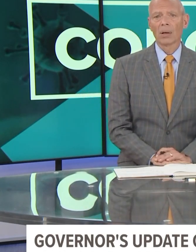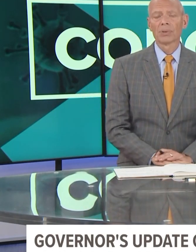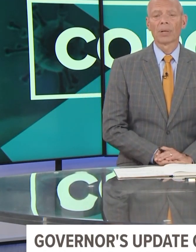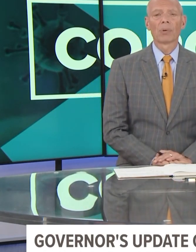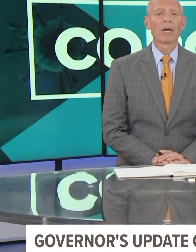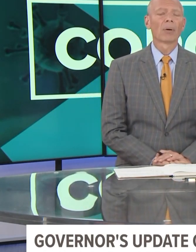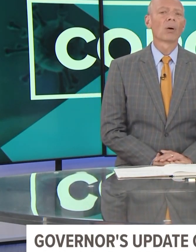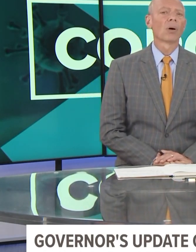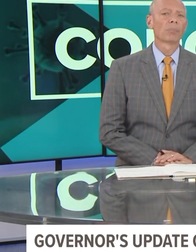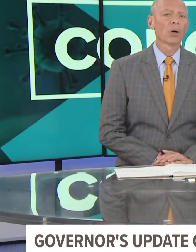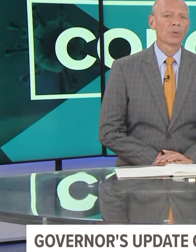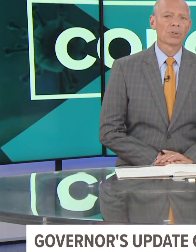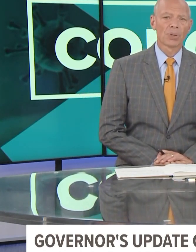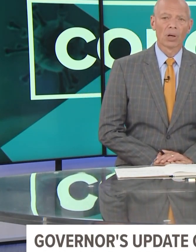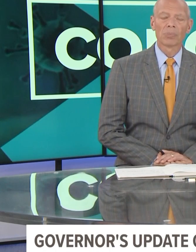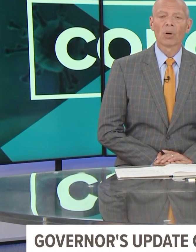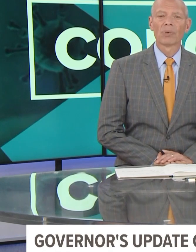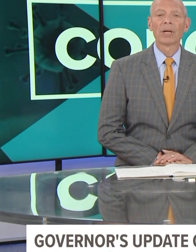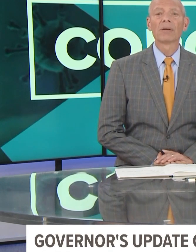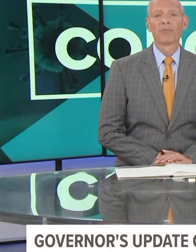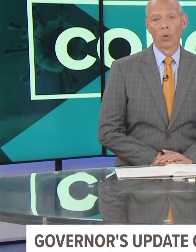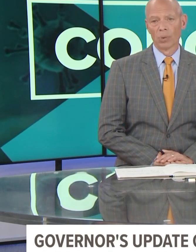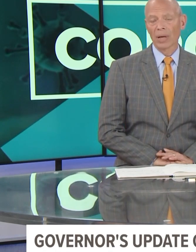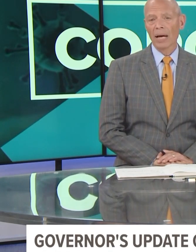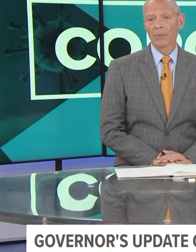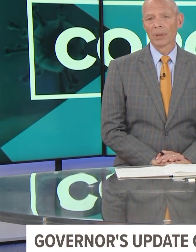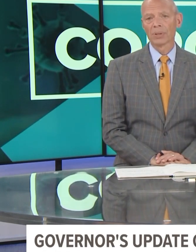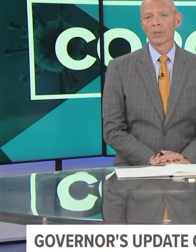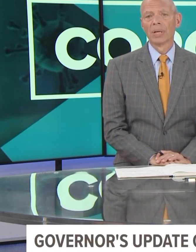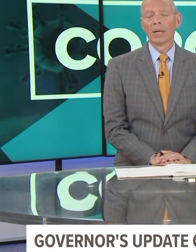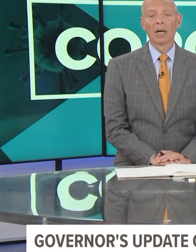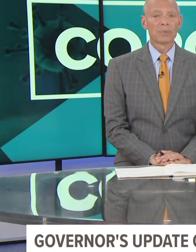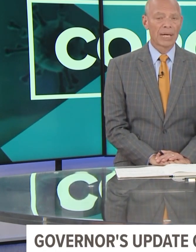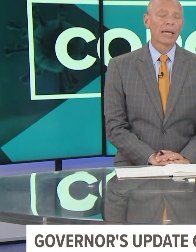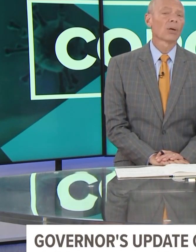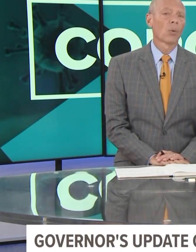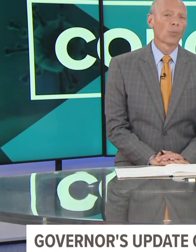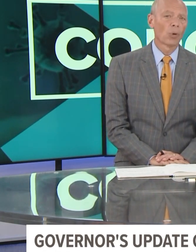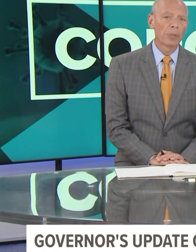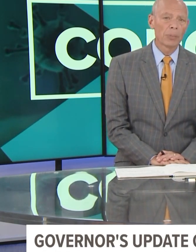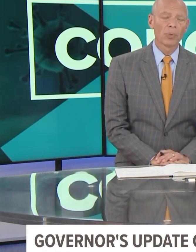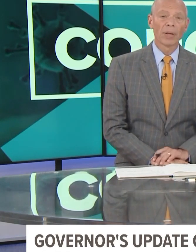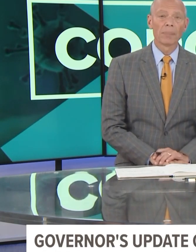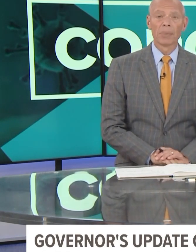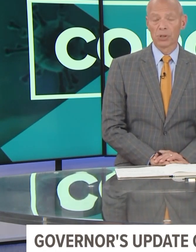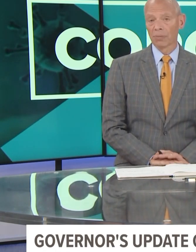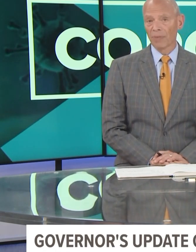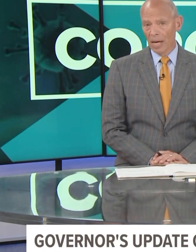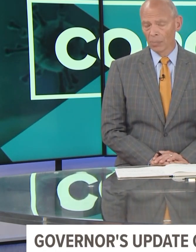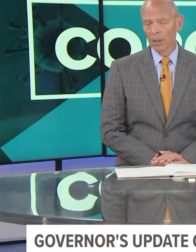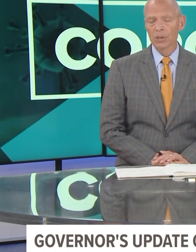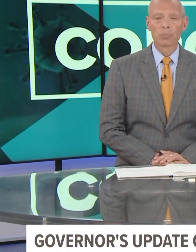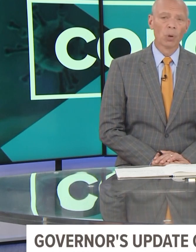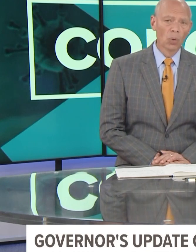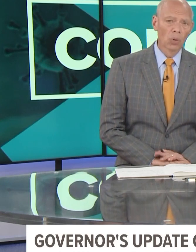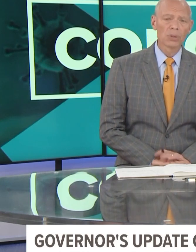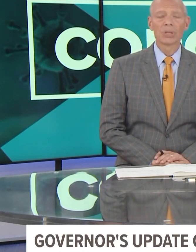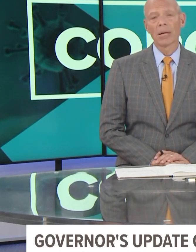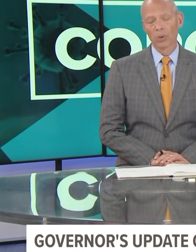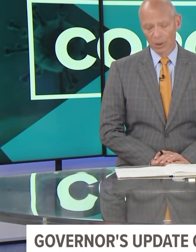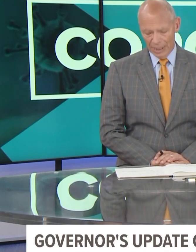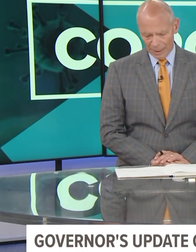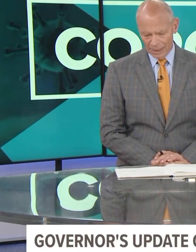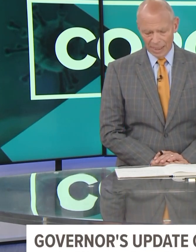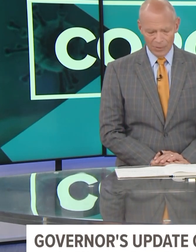governor and Jose Romero are both disturbed over informal gatherings of 10 or more people. They mentioned families,